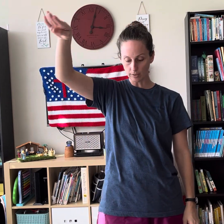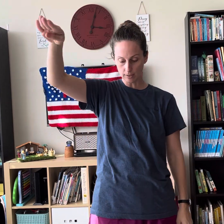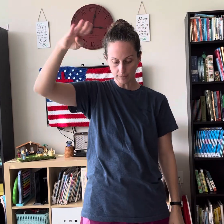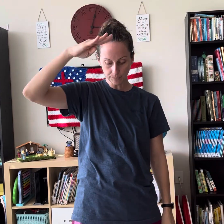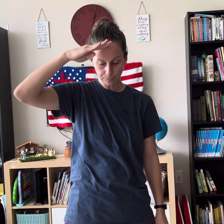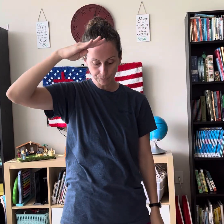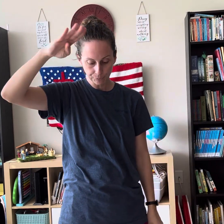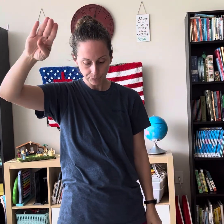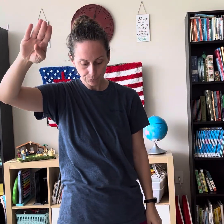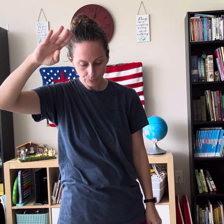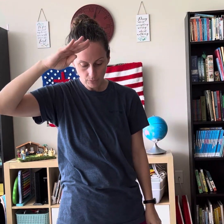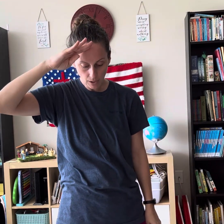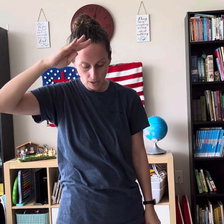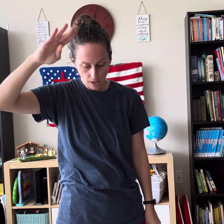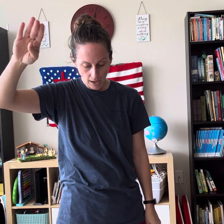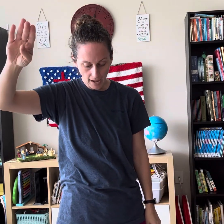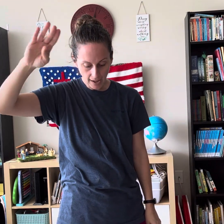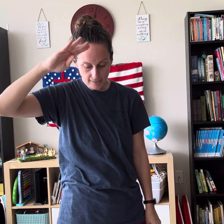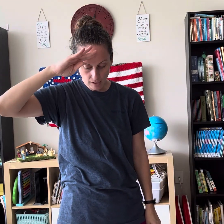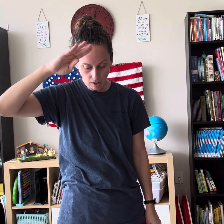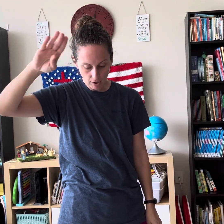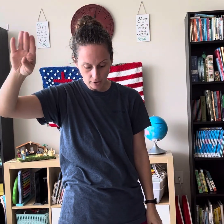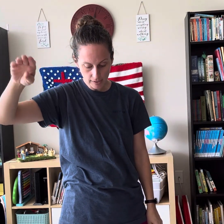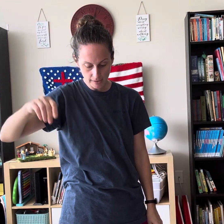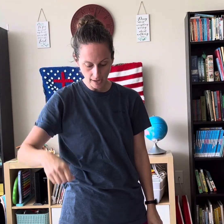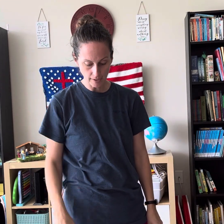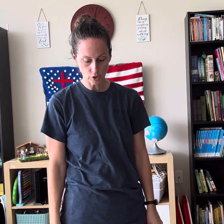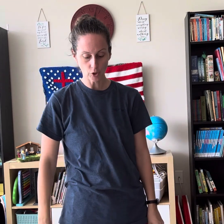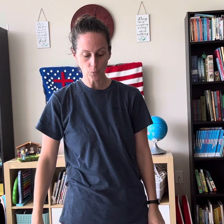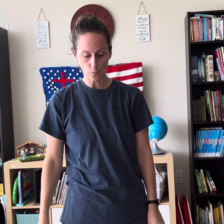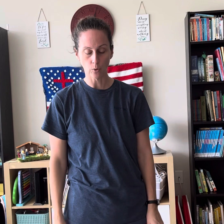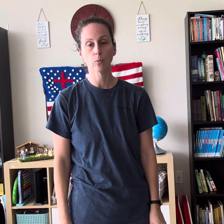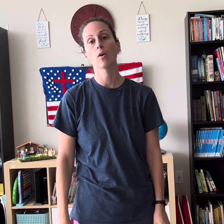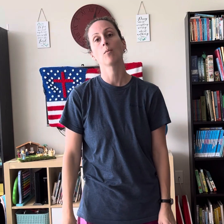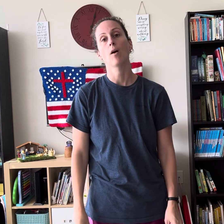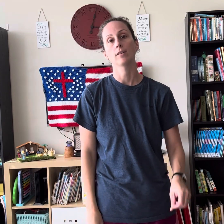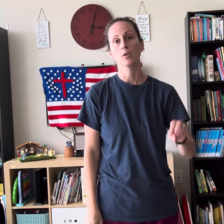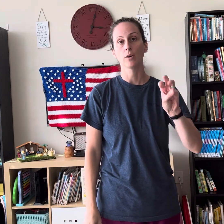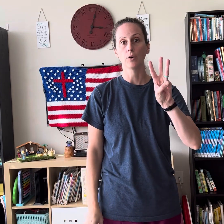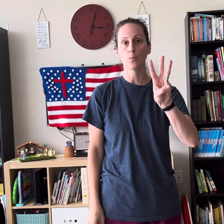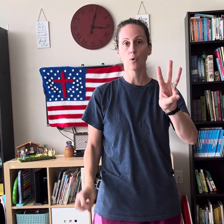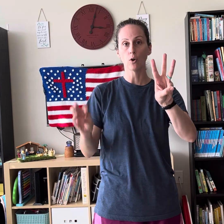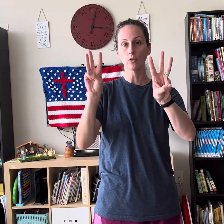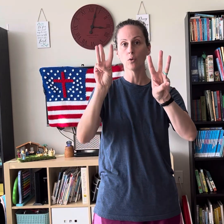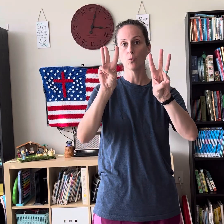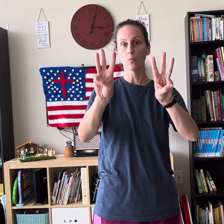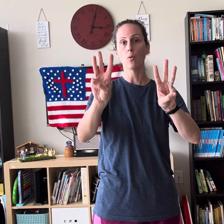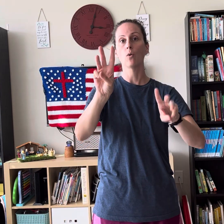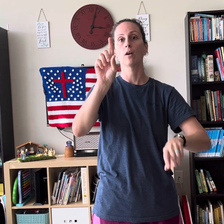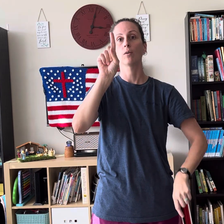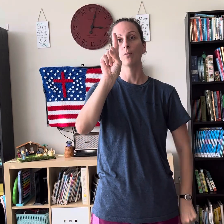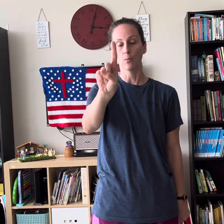Wilson, asked Congress to enter World War I. So we're going to do World War I.